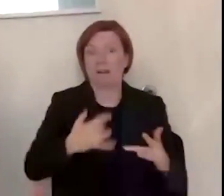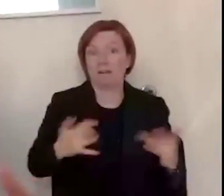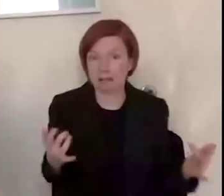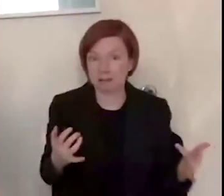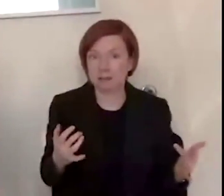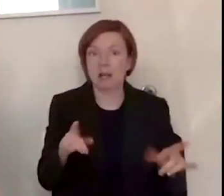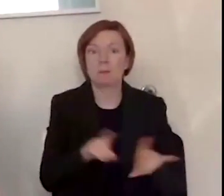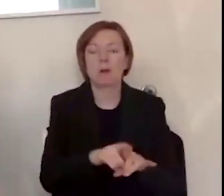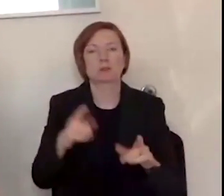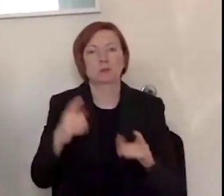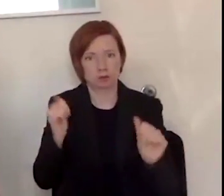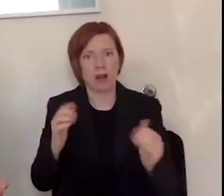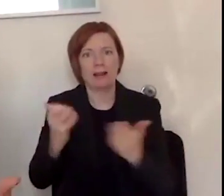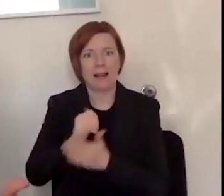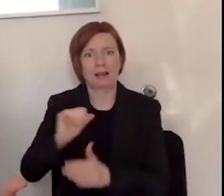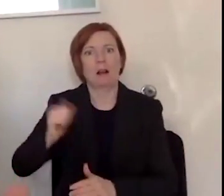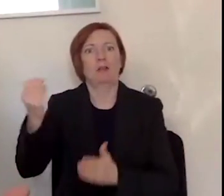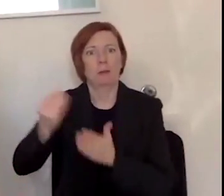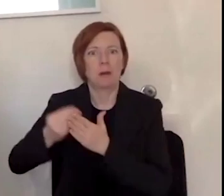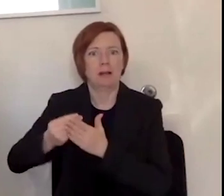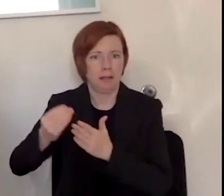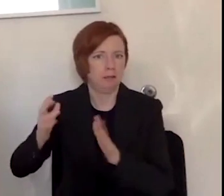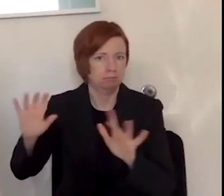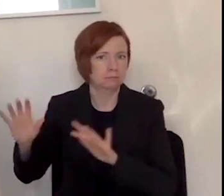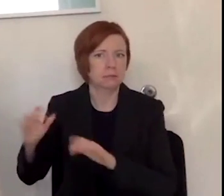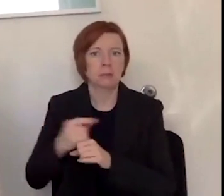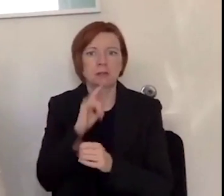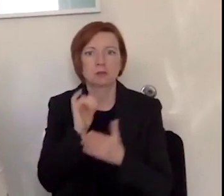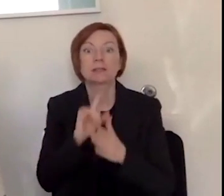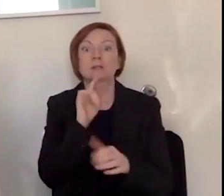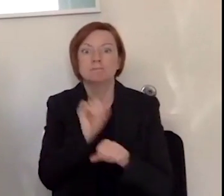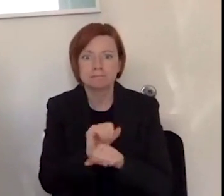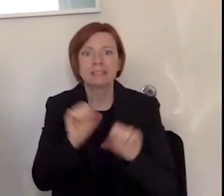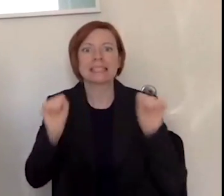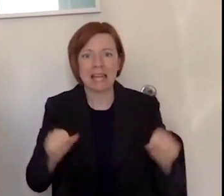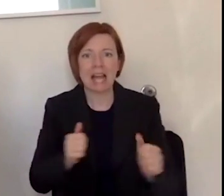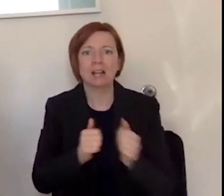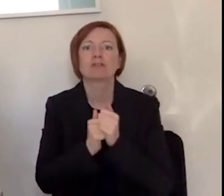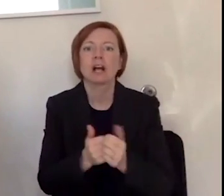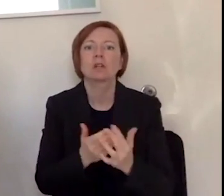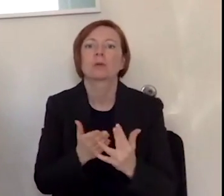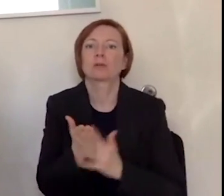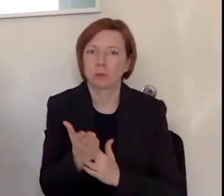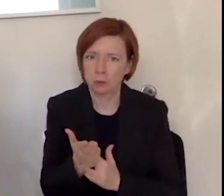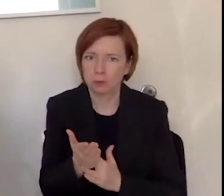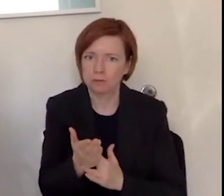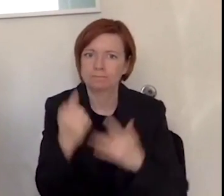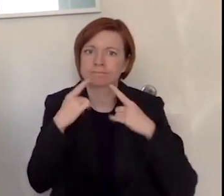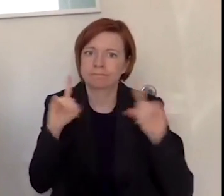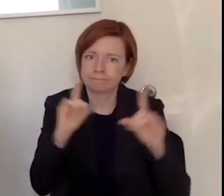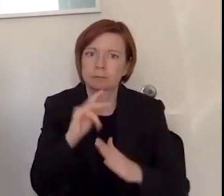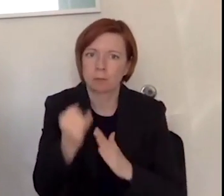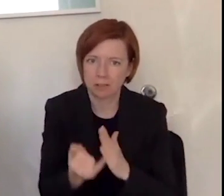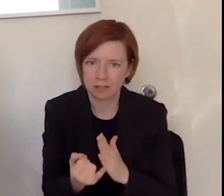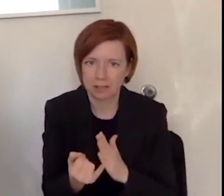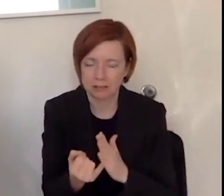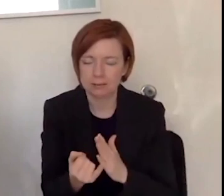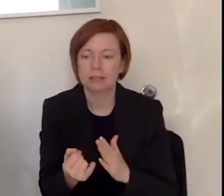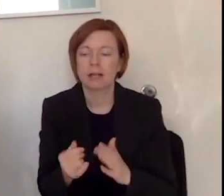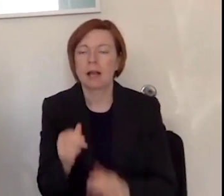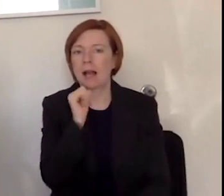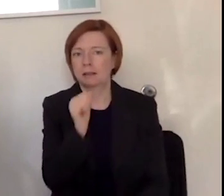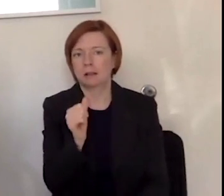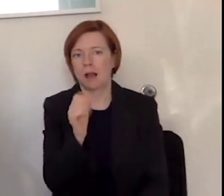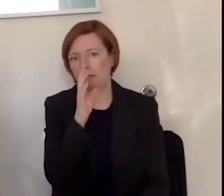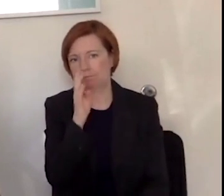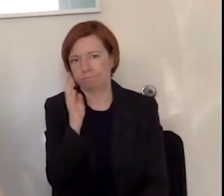other thing to get the rest of the money, to ensure for the panel that you really are going to be able to follow through on the project and